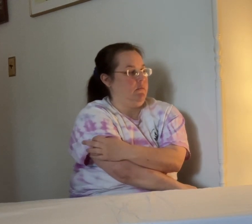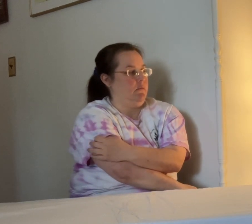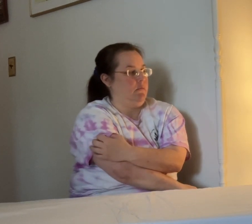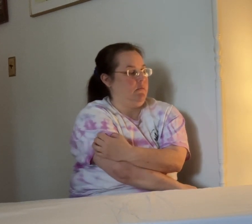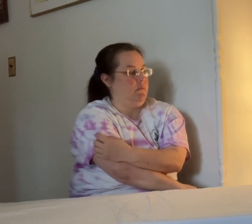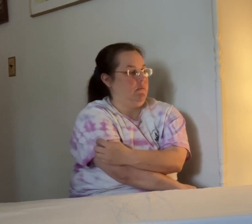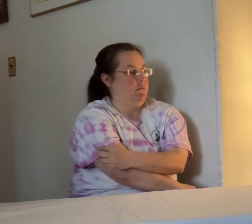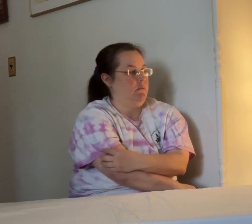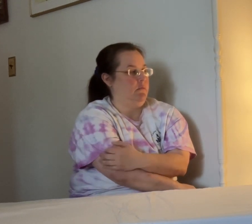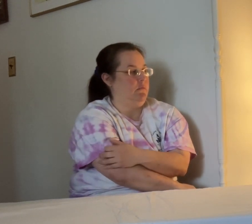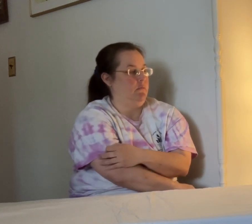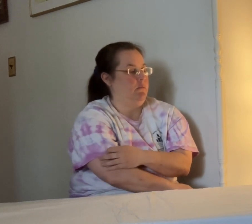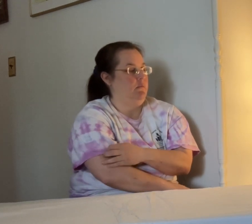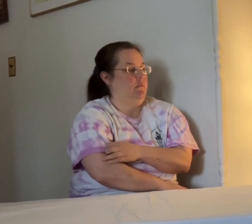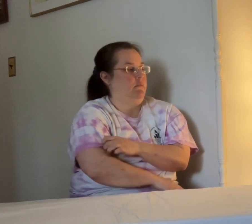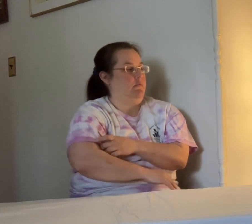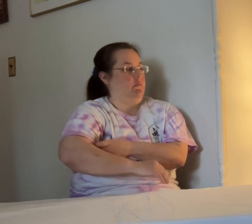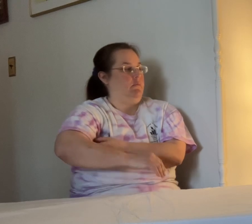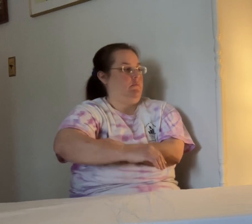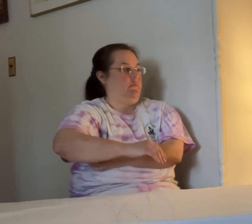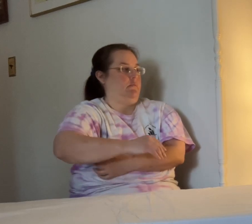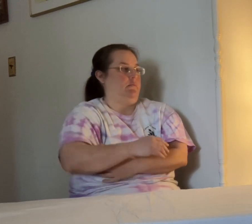virtual services.